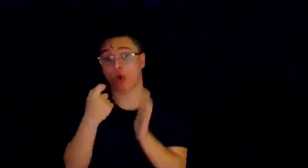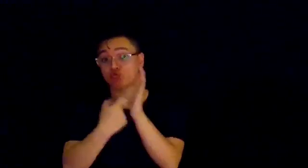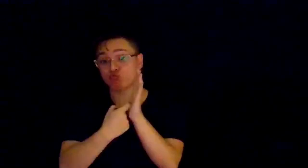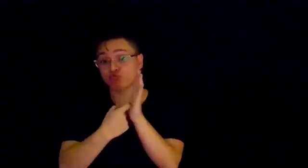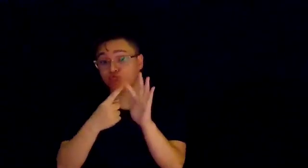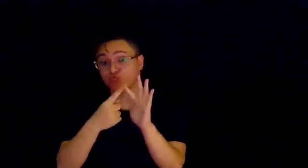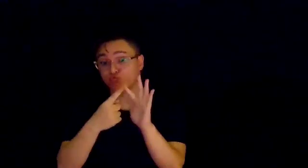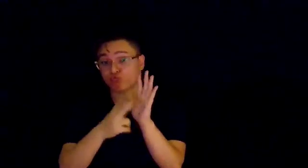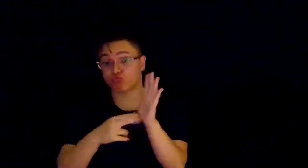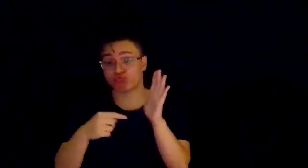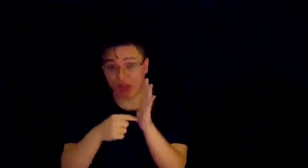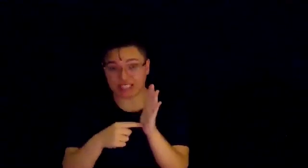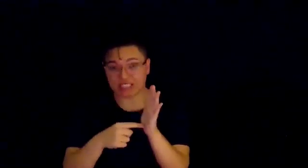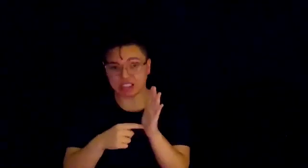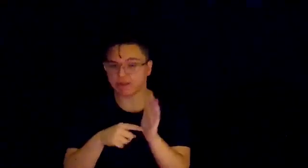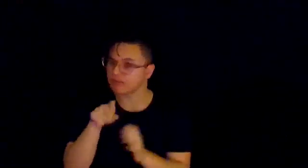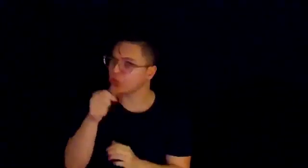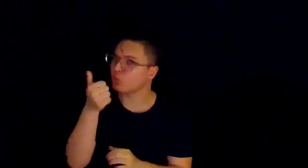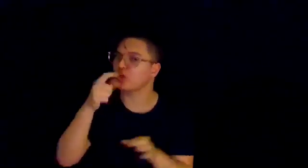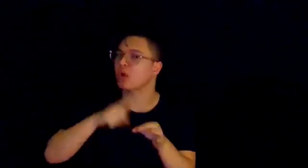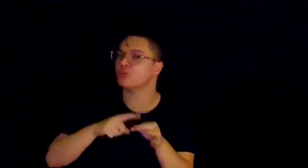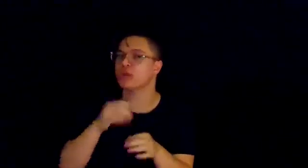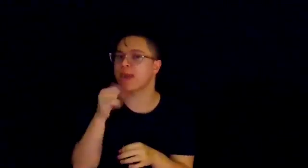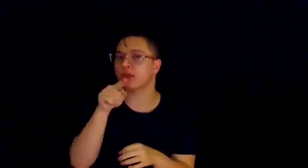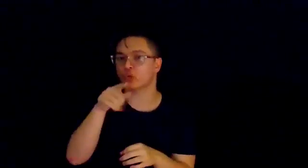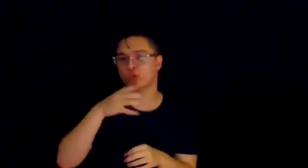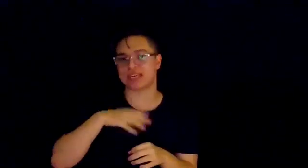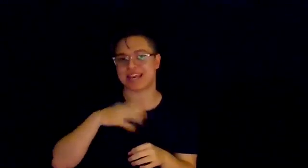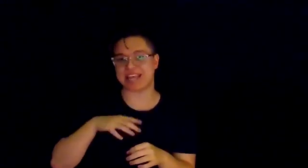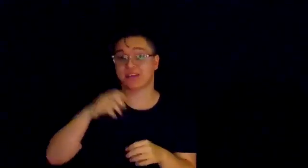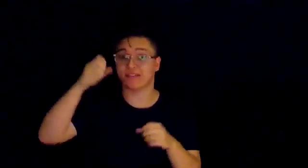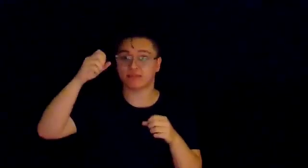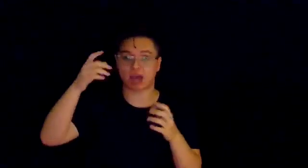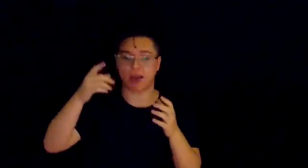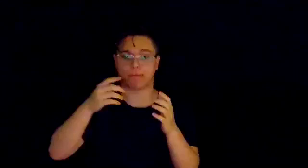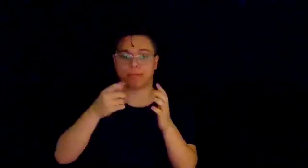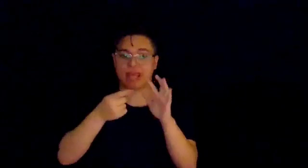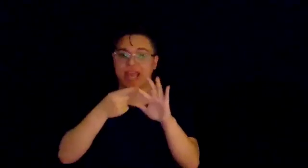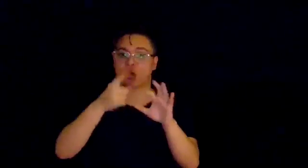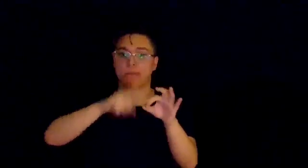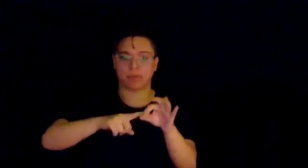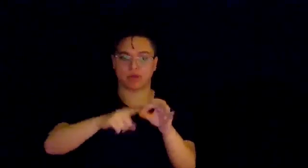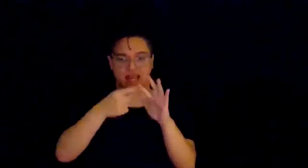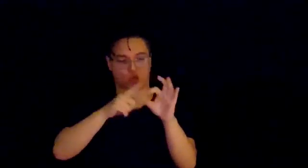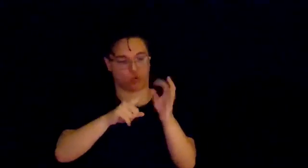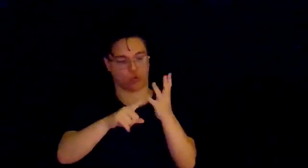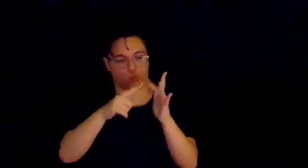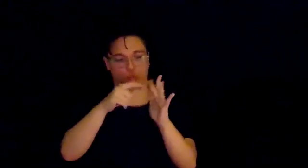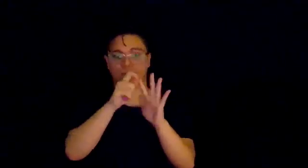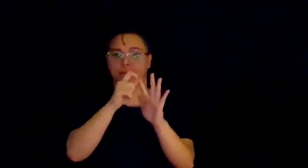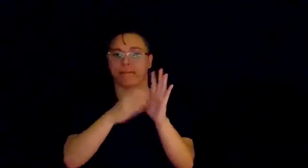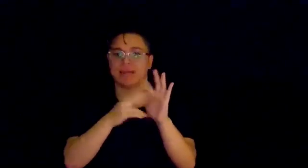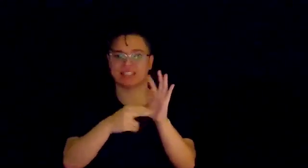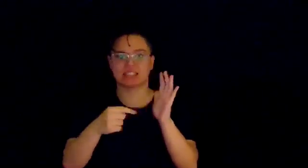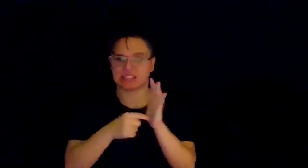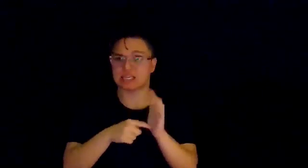We'll ask if you own a house. We'll ask if you're renting. And these are really good questions because you might